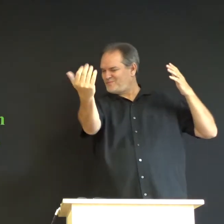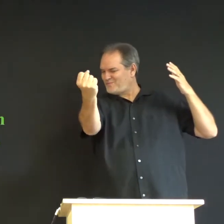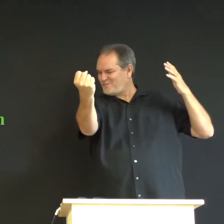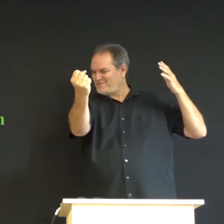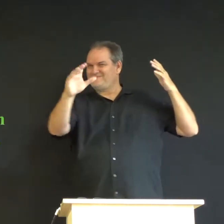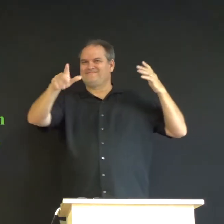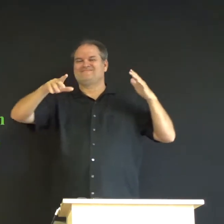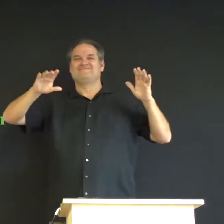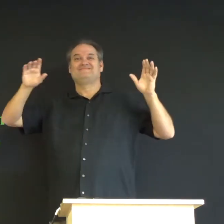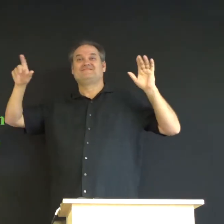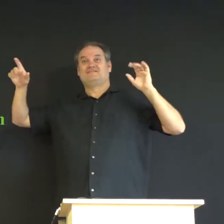No, hold on, hold on.